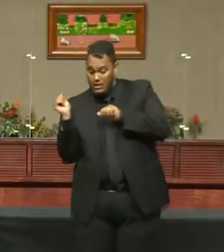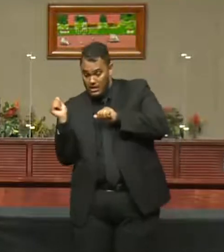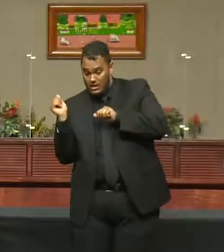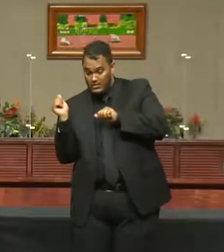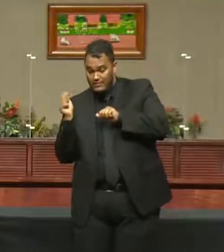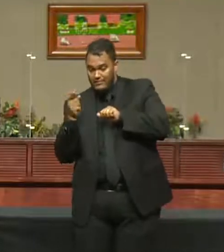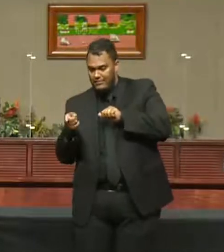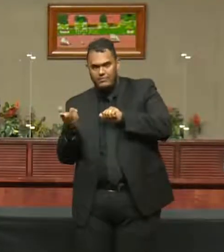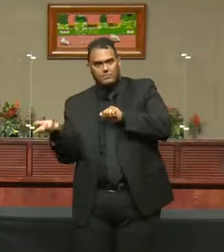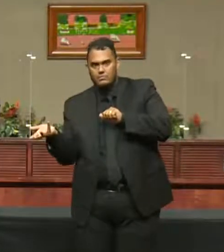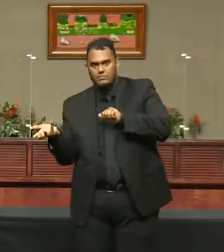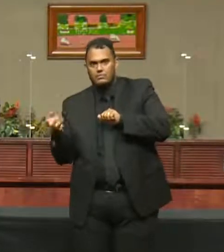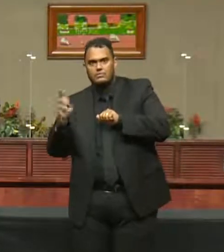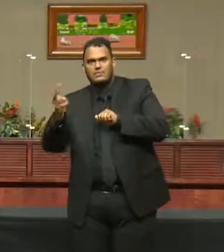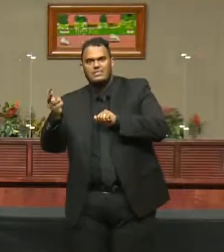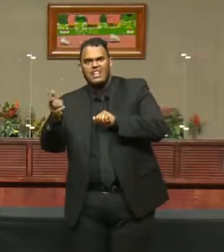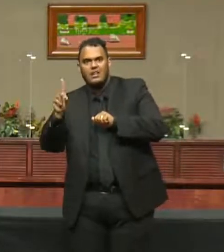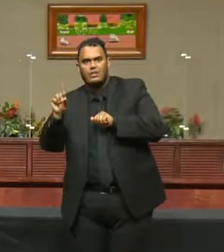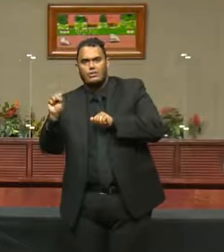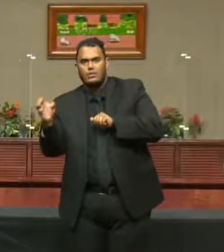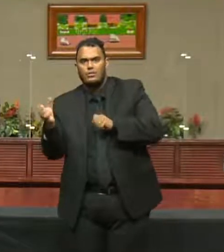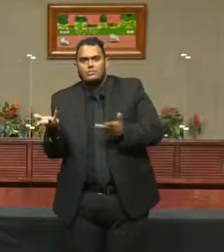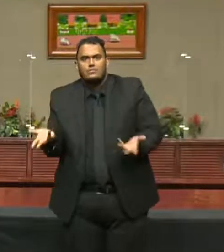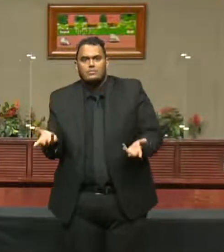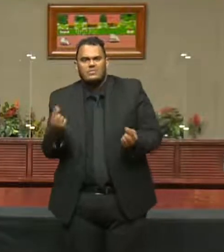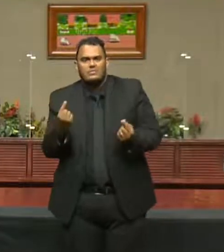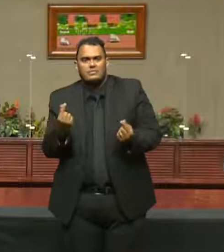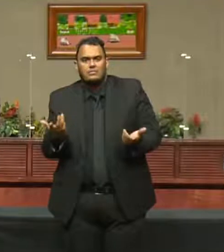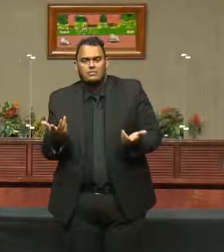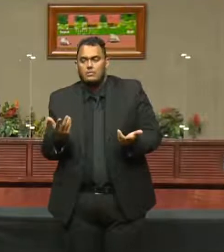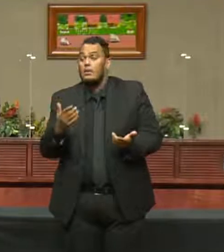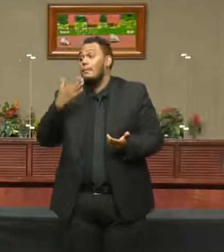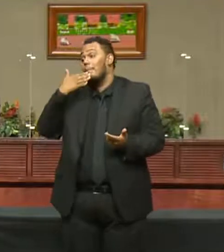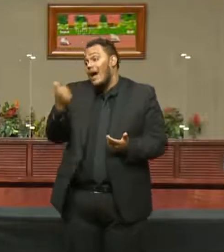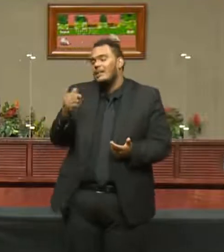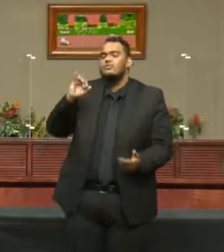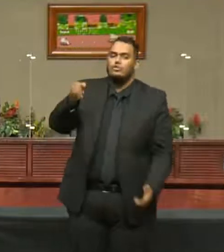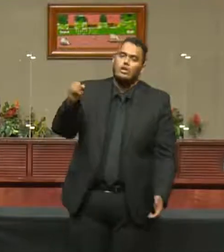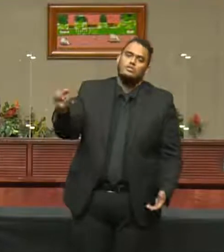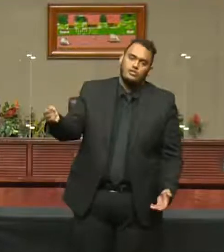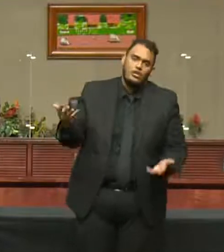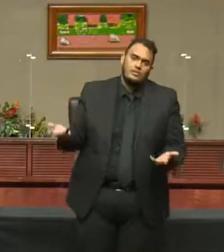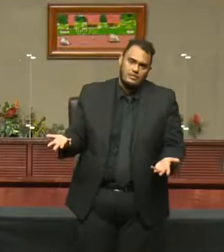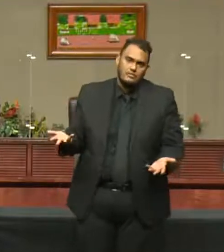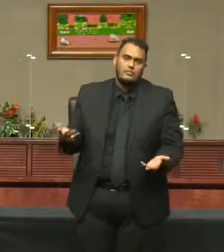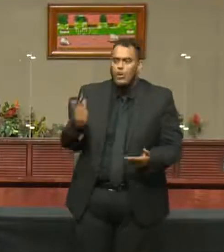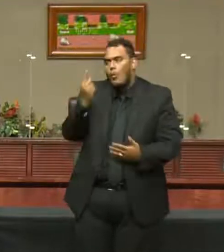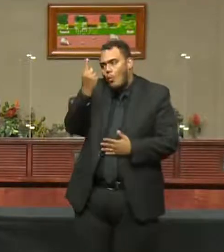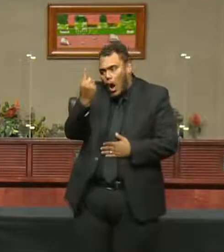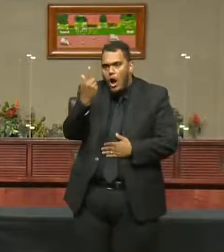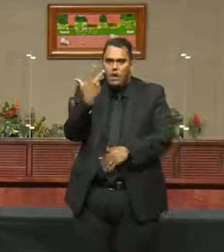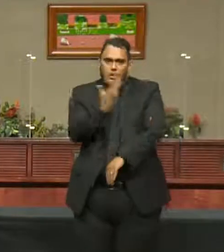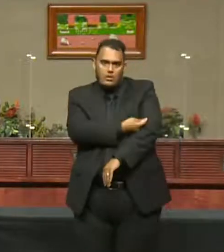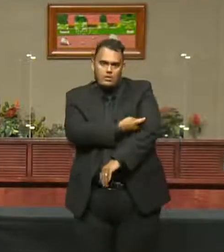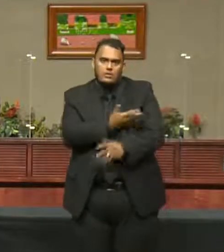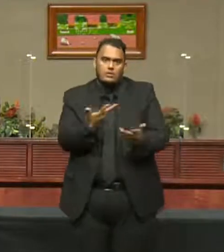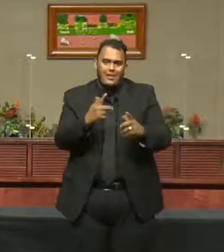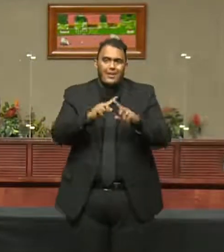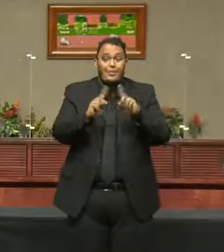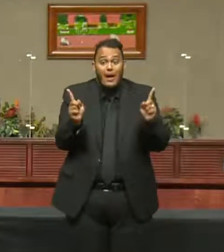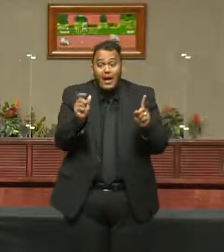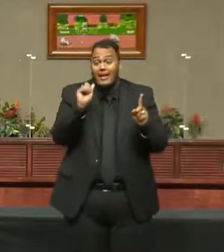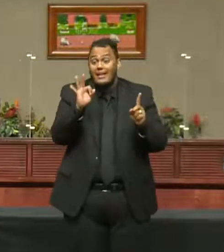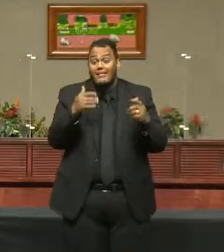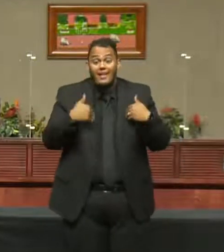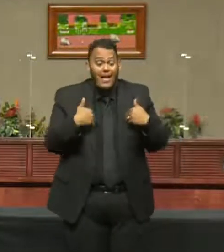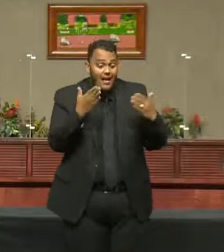will be a better vaccines to give. But if you are going to set a plan in that place, we probably have to